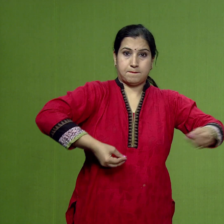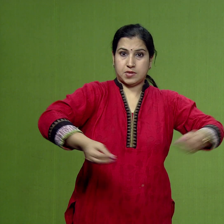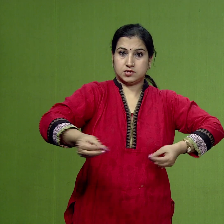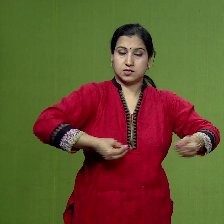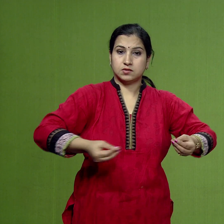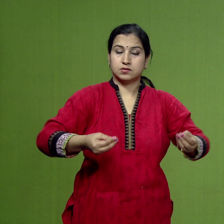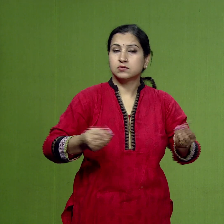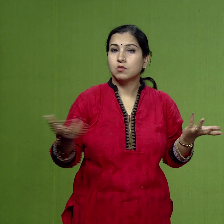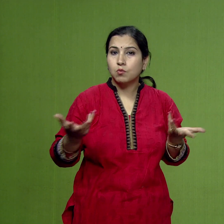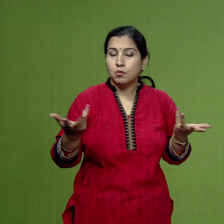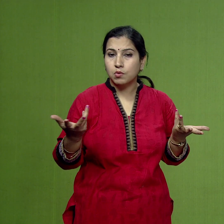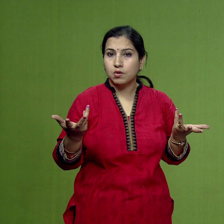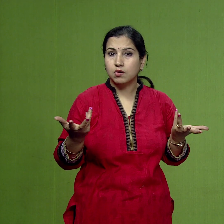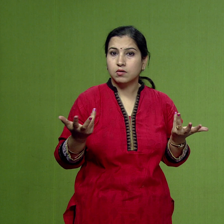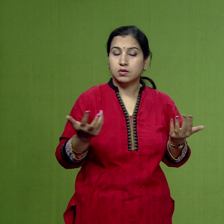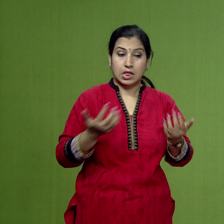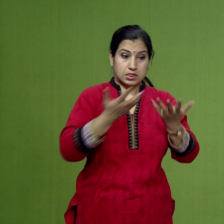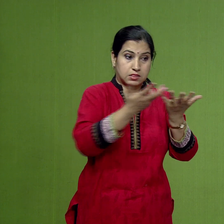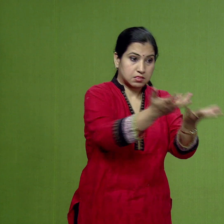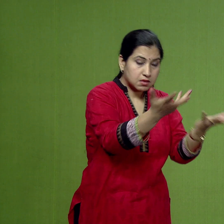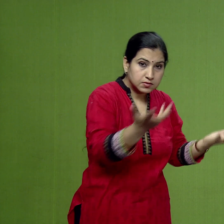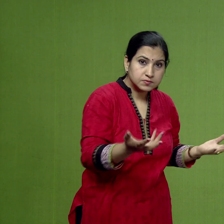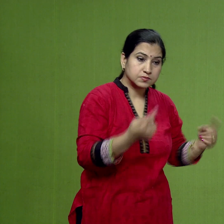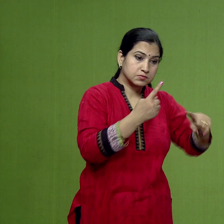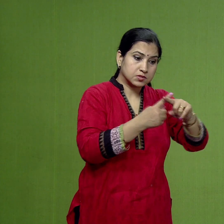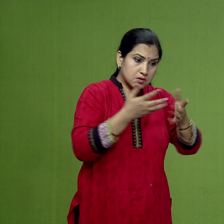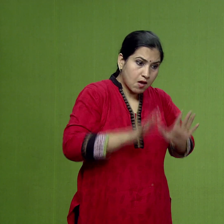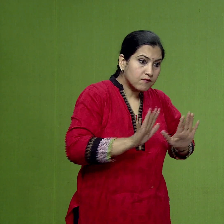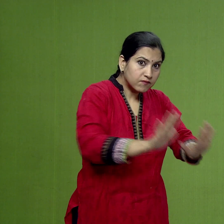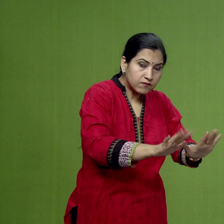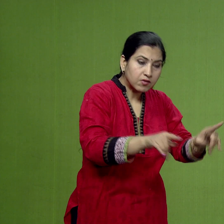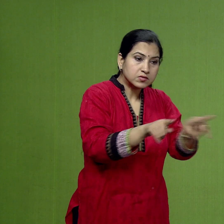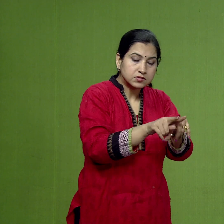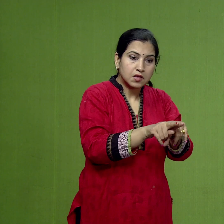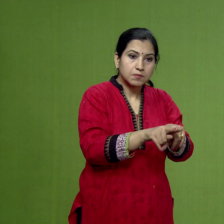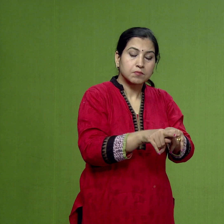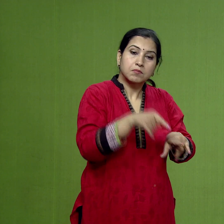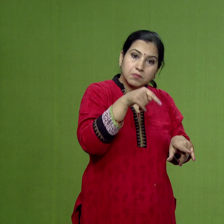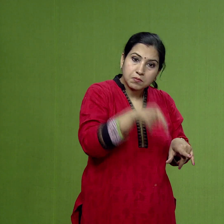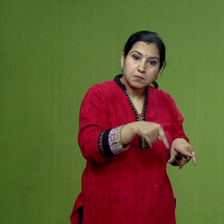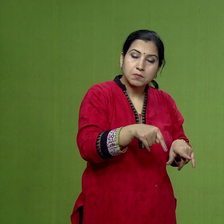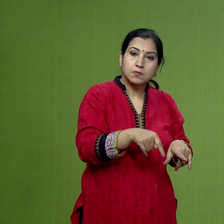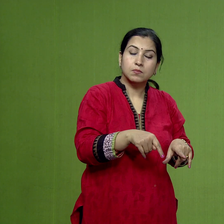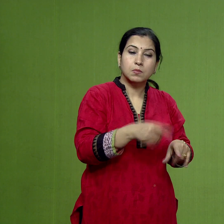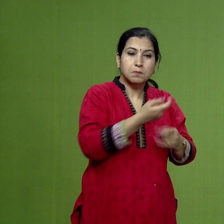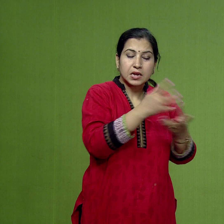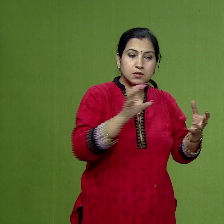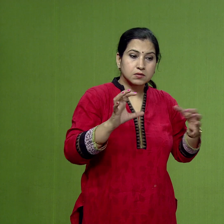to large number of resources present here and due to the fact that it is well connected to